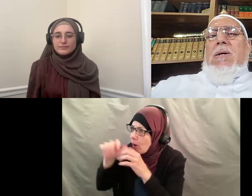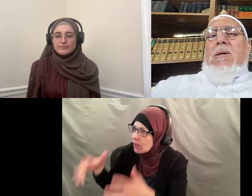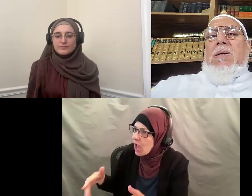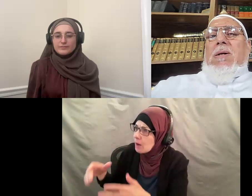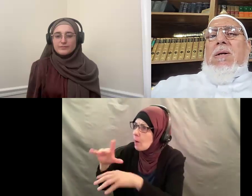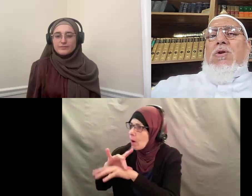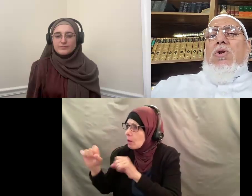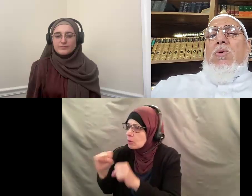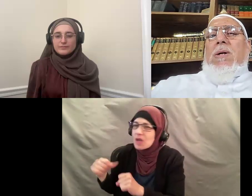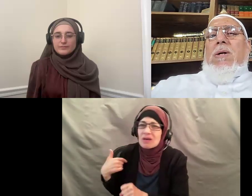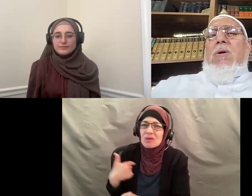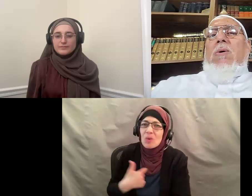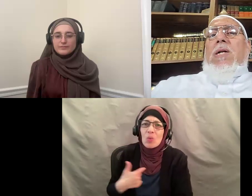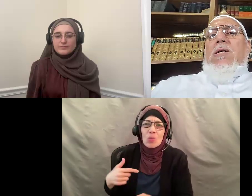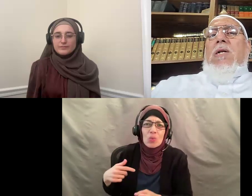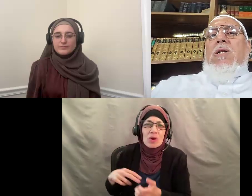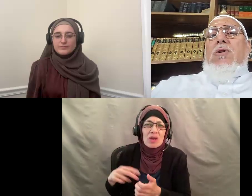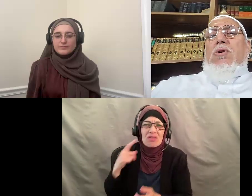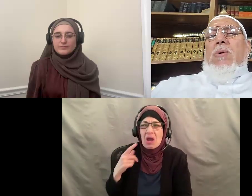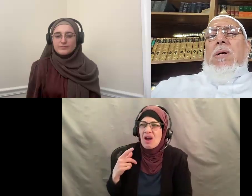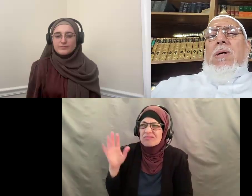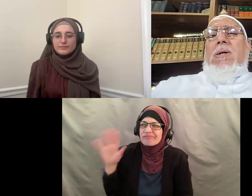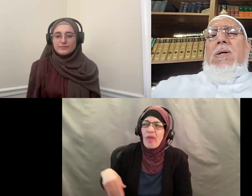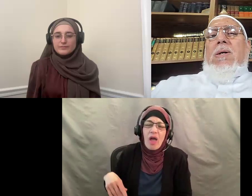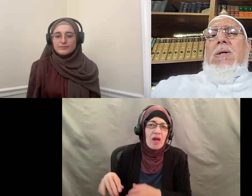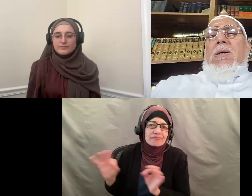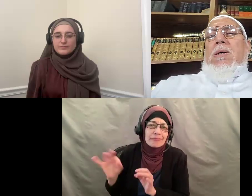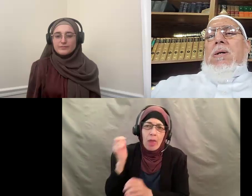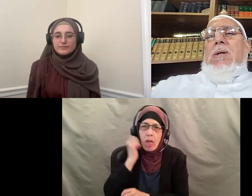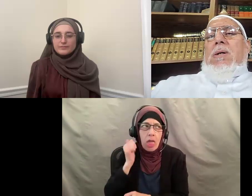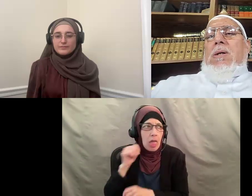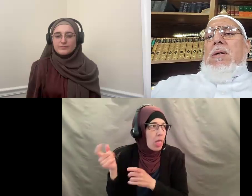something usual. No, it is not usual.